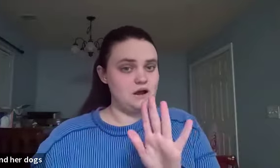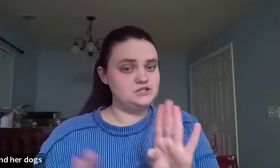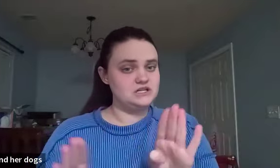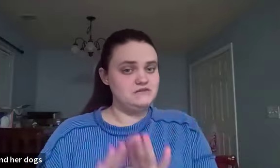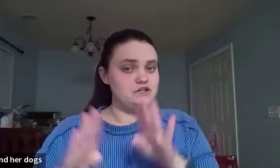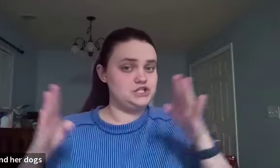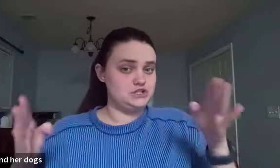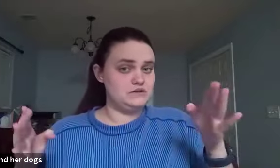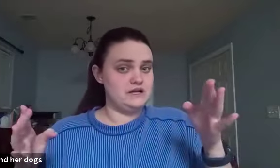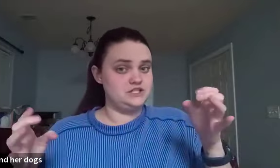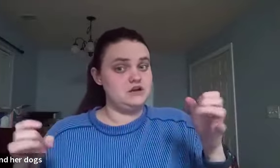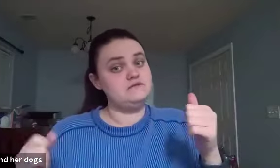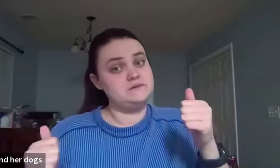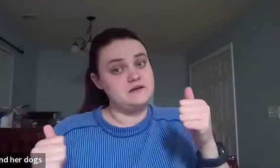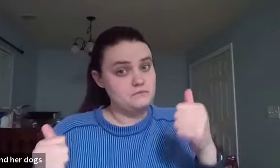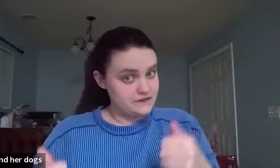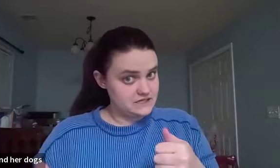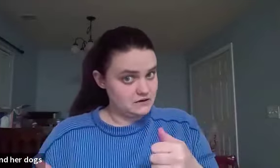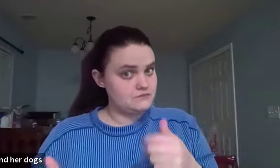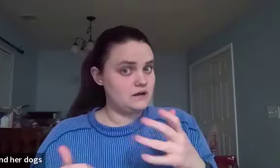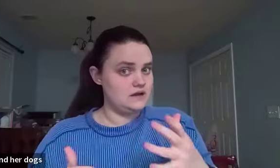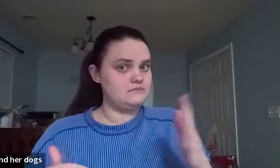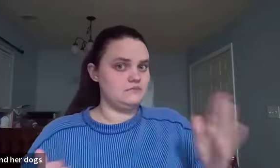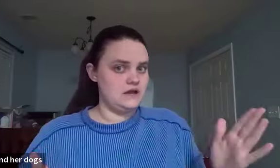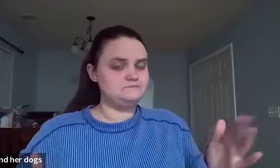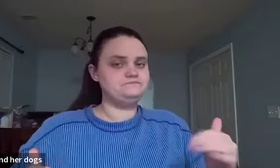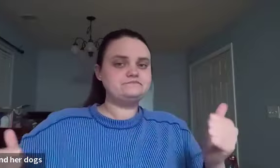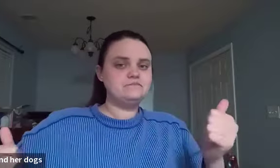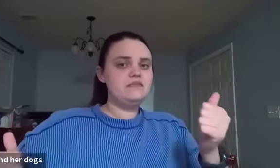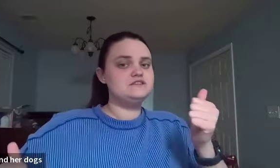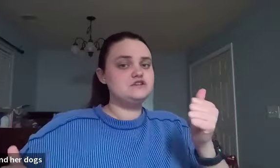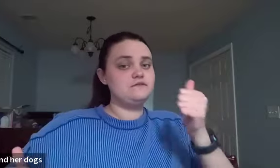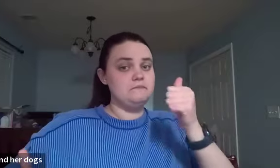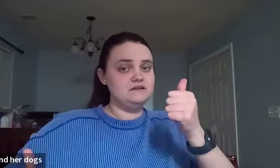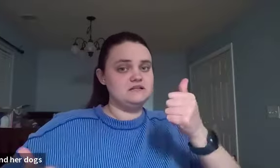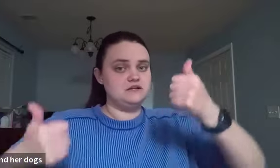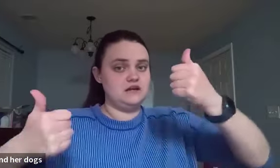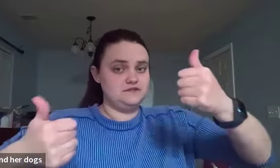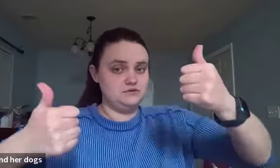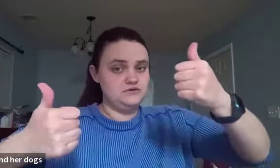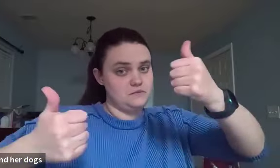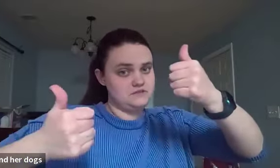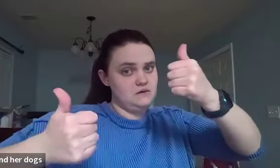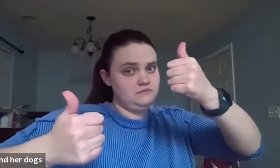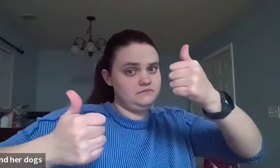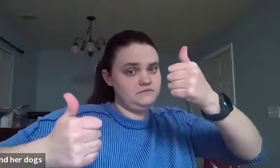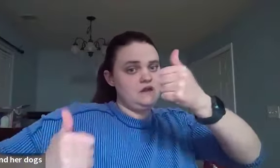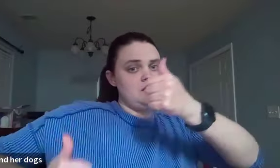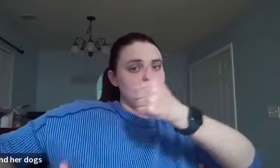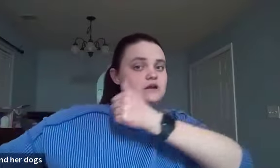I'm just going to give you the generalized generic sign for military right now. Okay. And so for military, you're going to have two thumbs up. You're